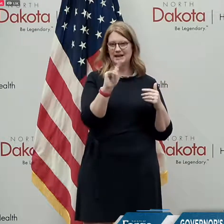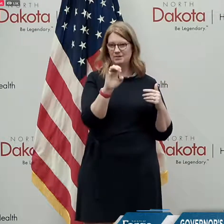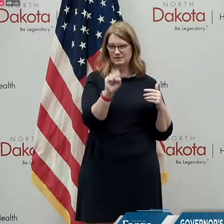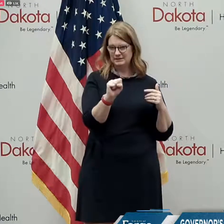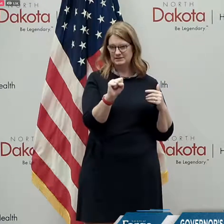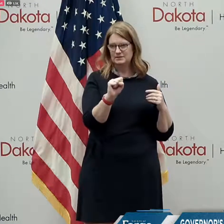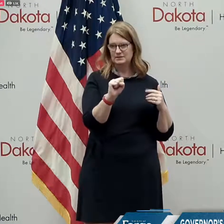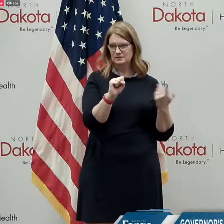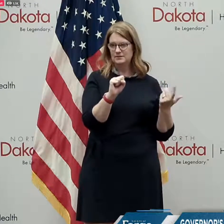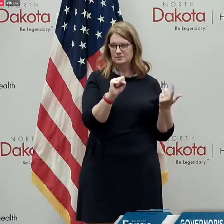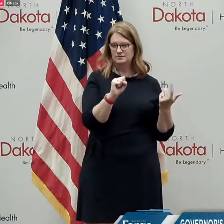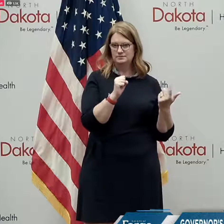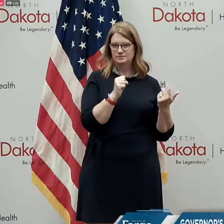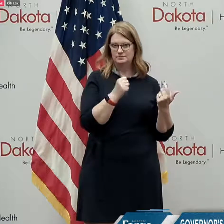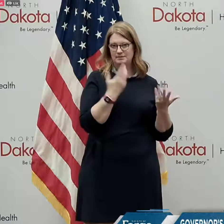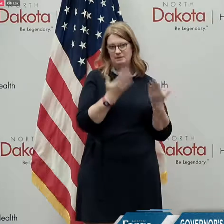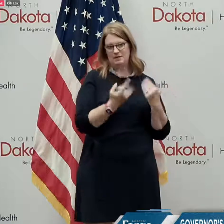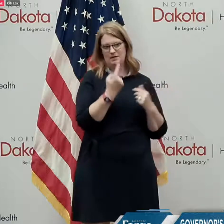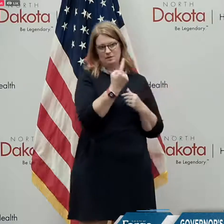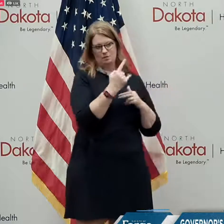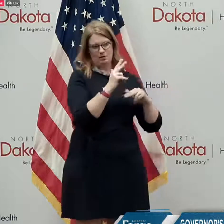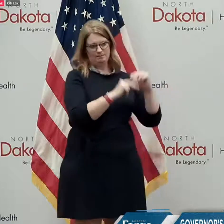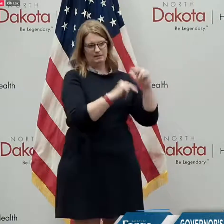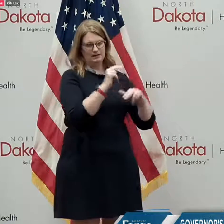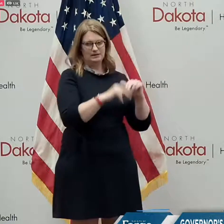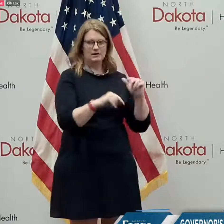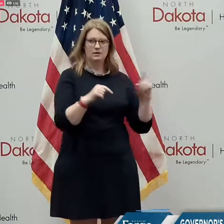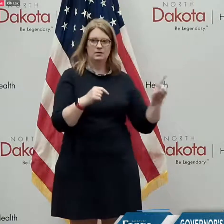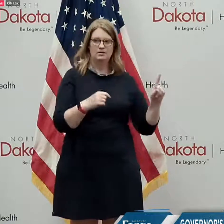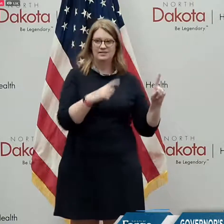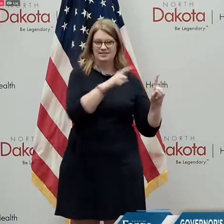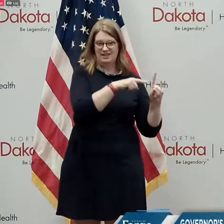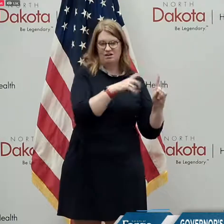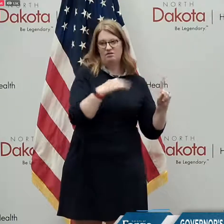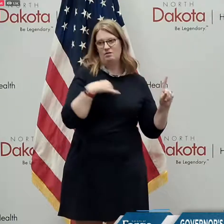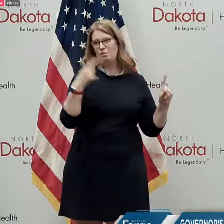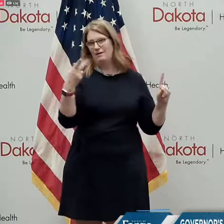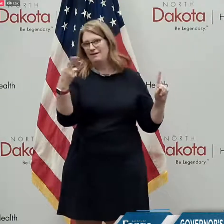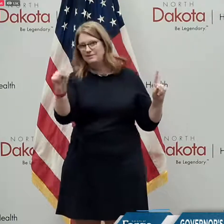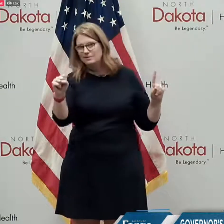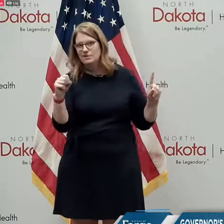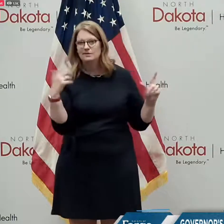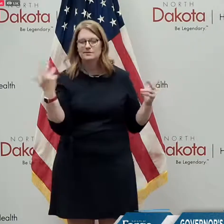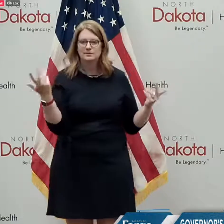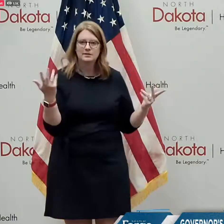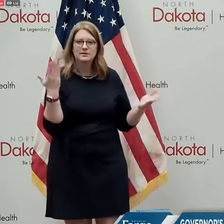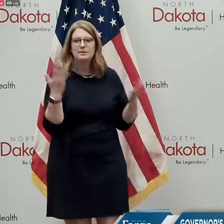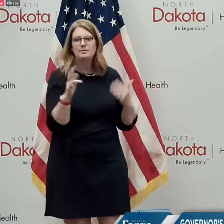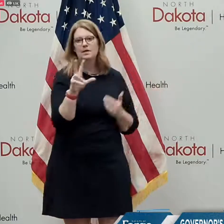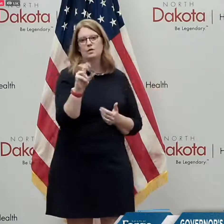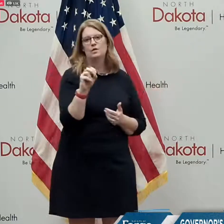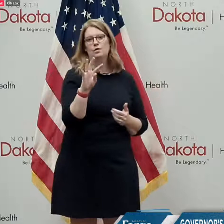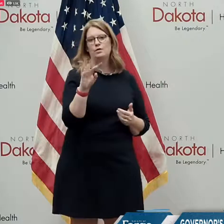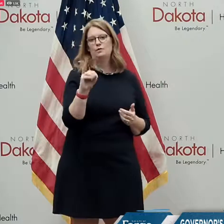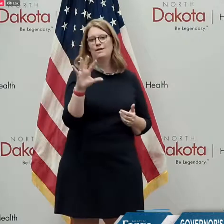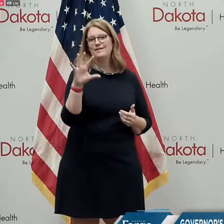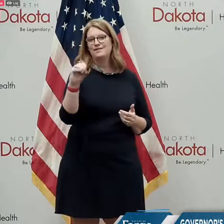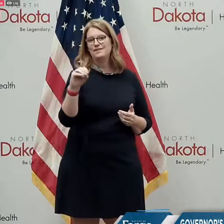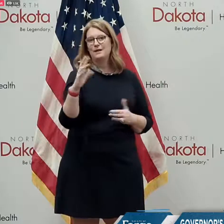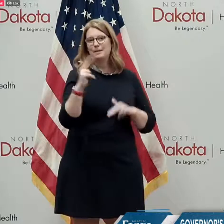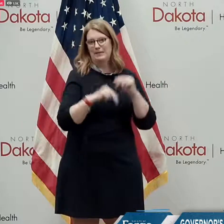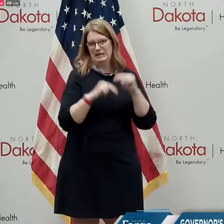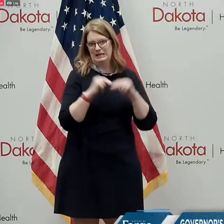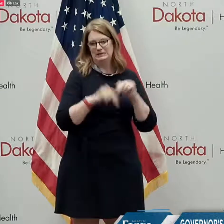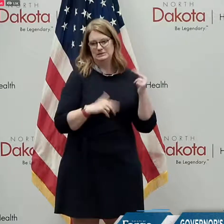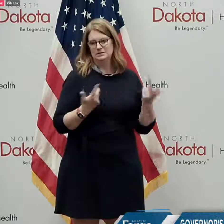have, one building and one high school, and we've got other counties that might have 30 or 40 or 50 buildings, and